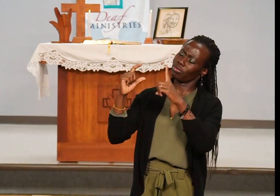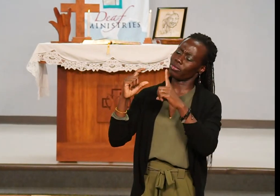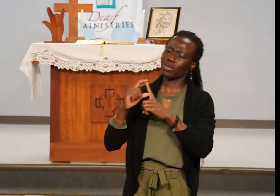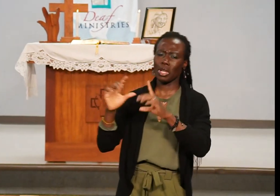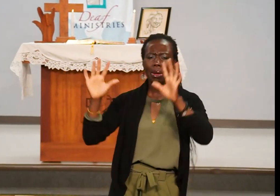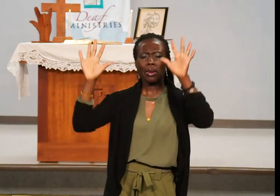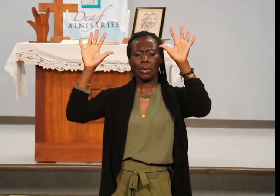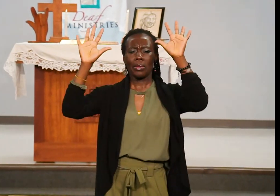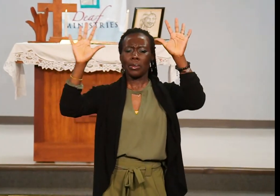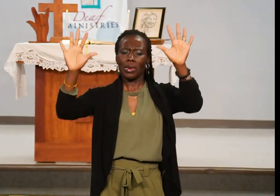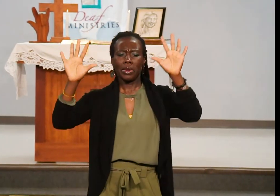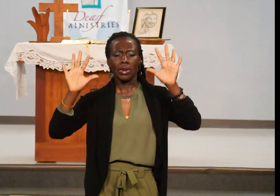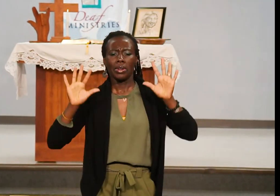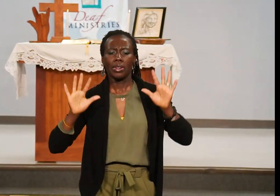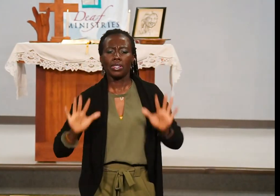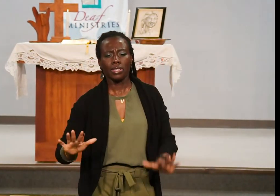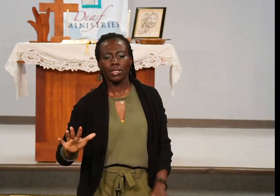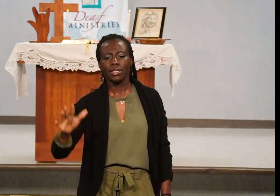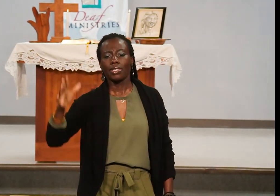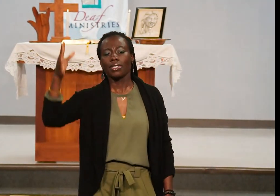When you heard the wonder of the word,